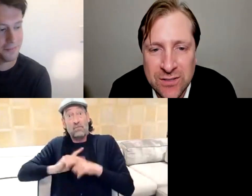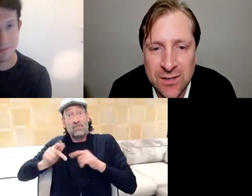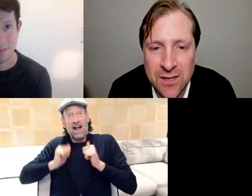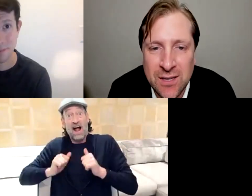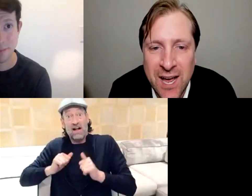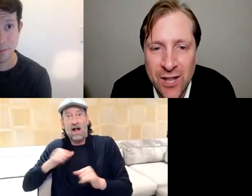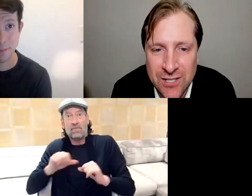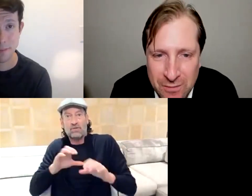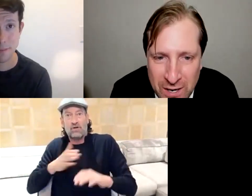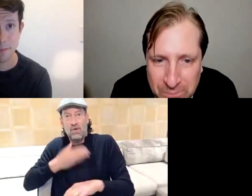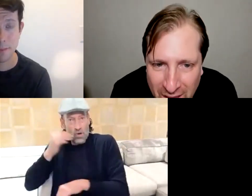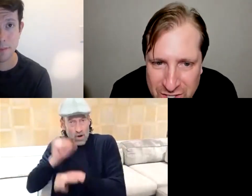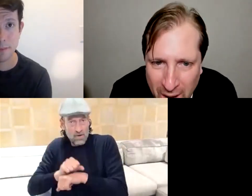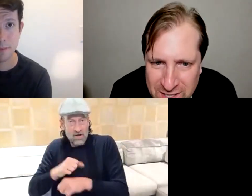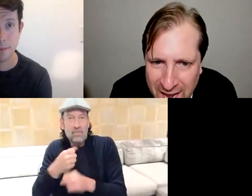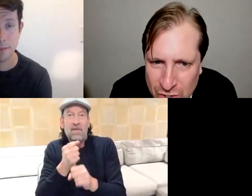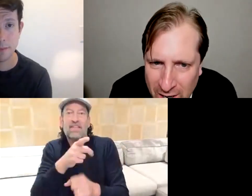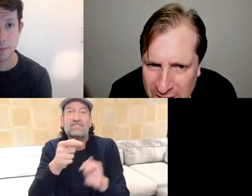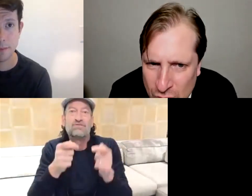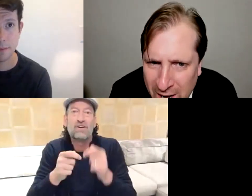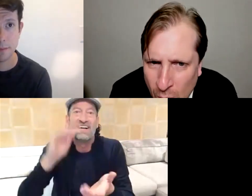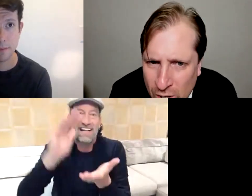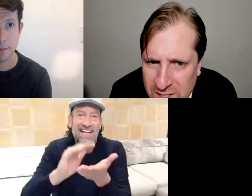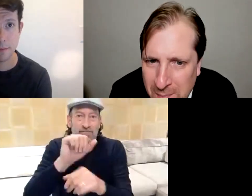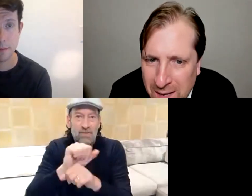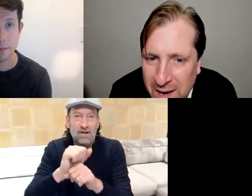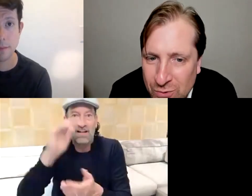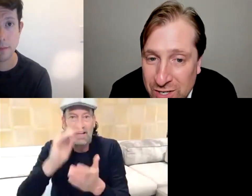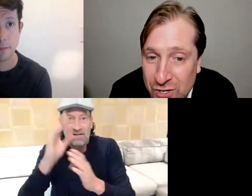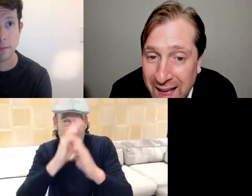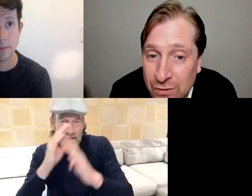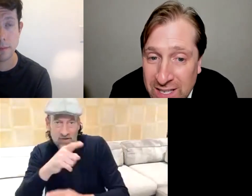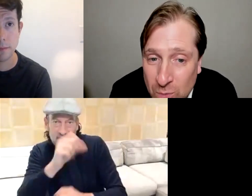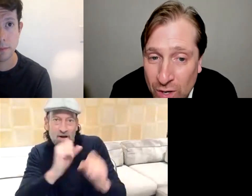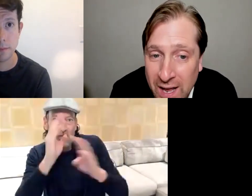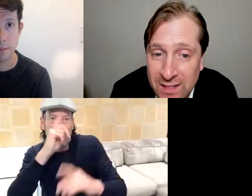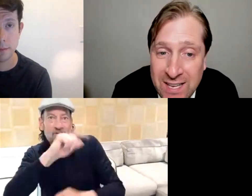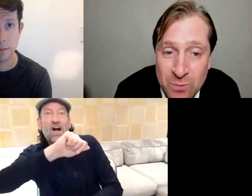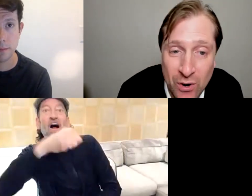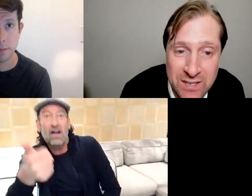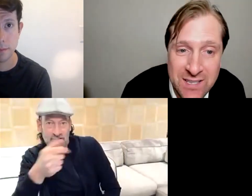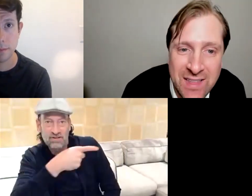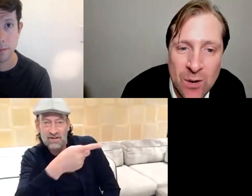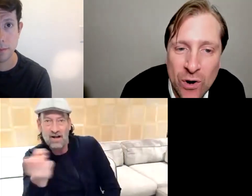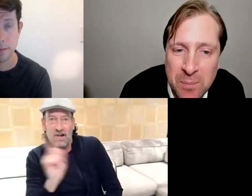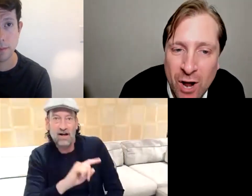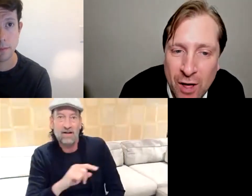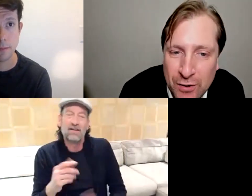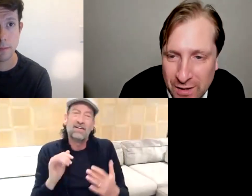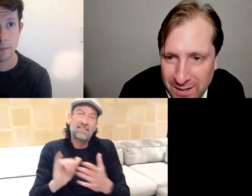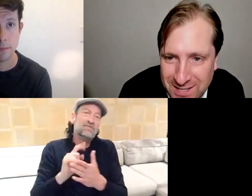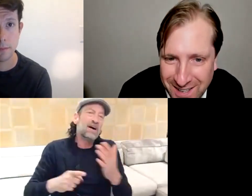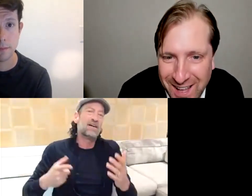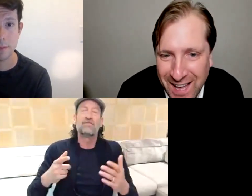vocal and the dialogue delivery. And so as an actor, I need to do my homework to make my director have less work and less worries, and they can worry about